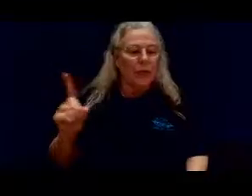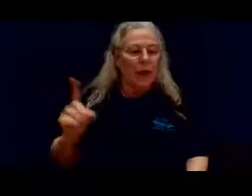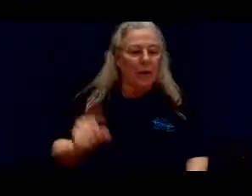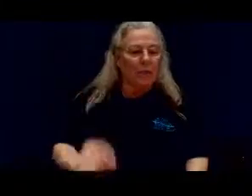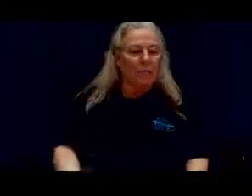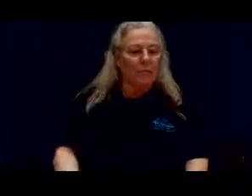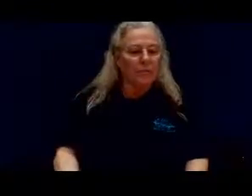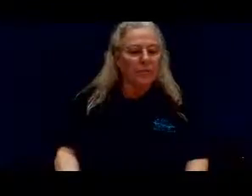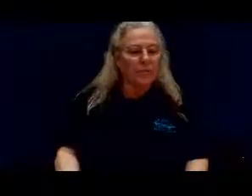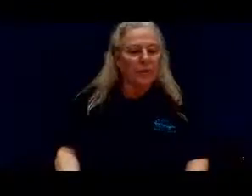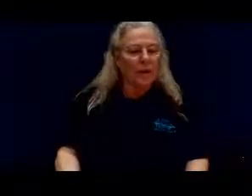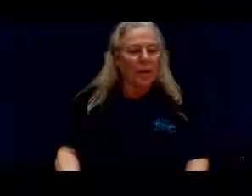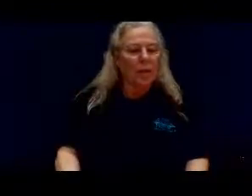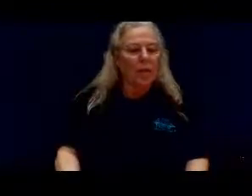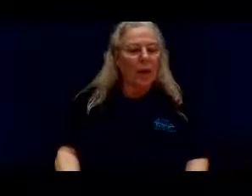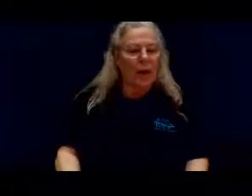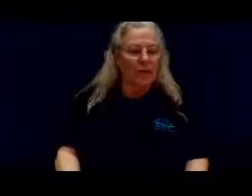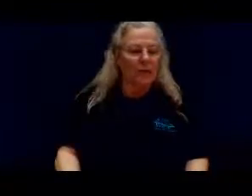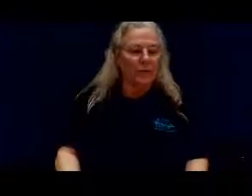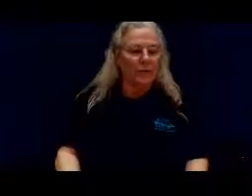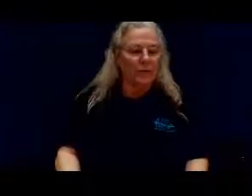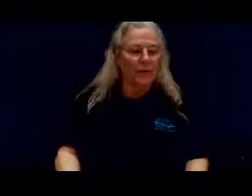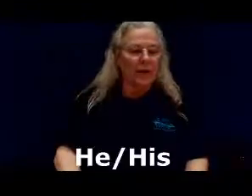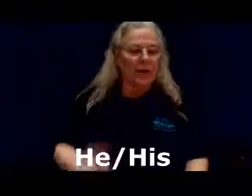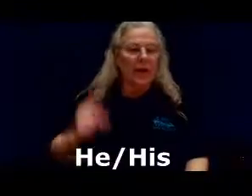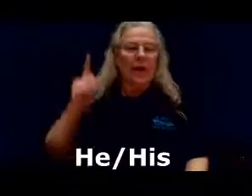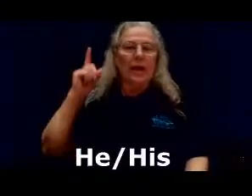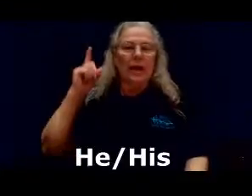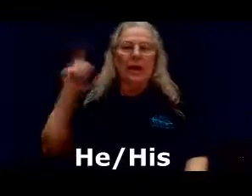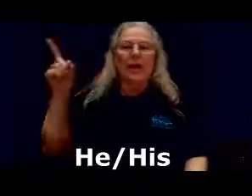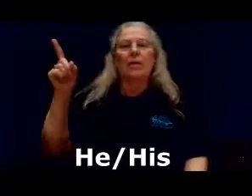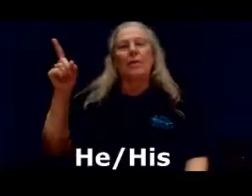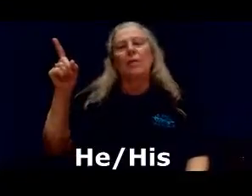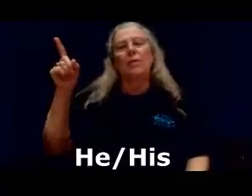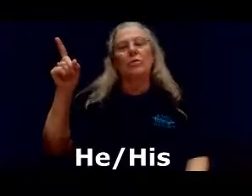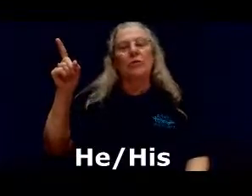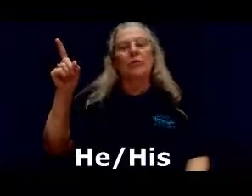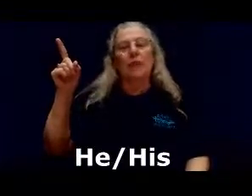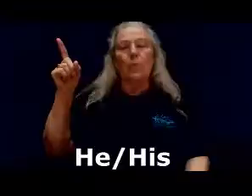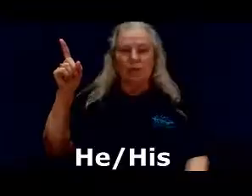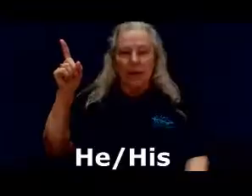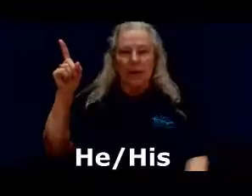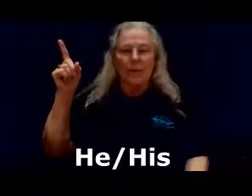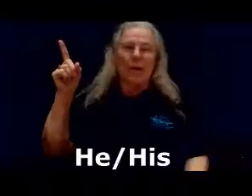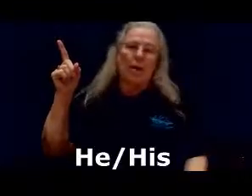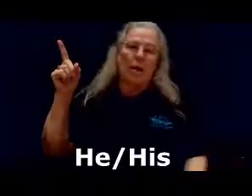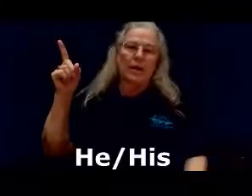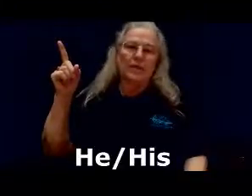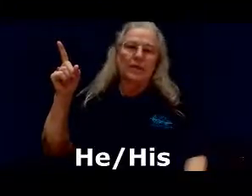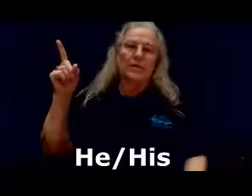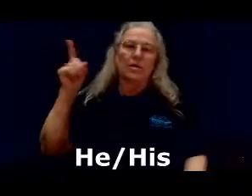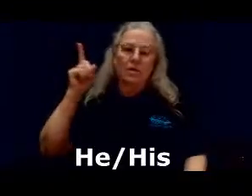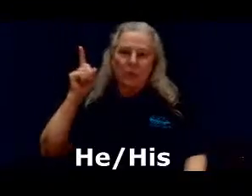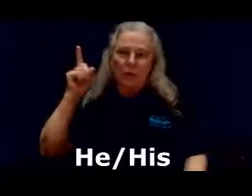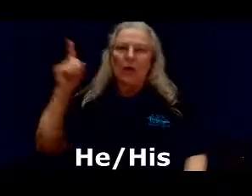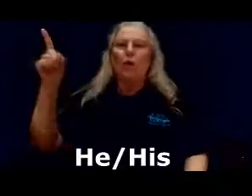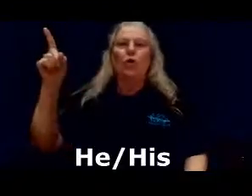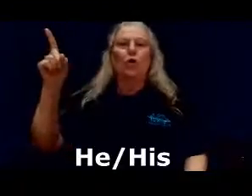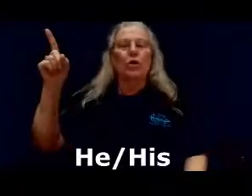Where? Or wherever. He, most of the time we're talking about God in these songs. So you're going to